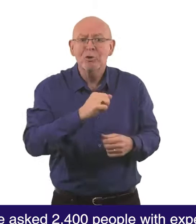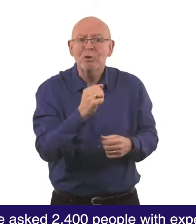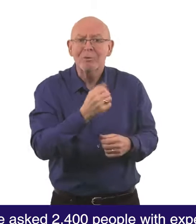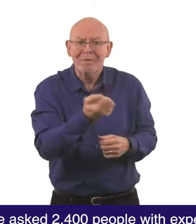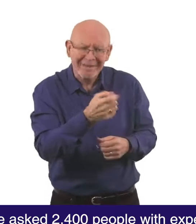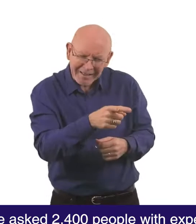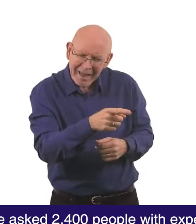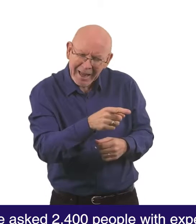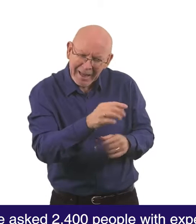work.